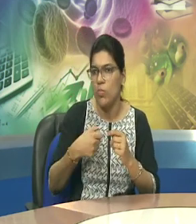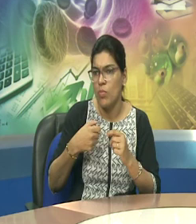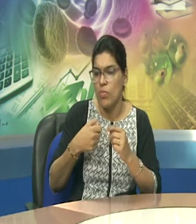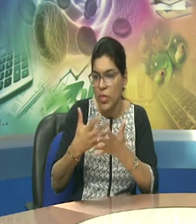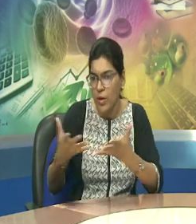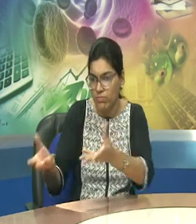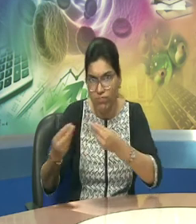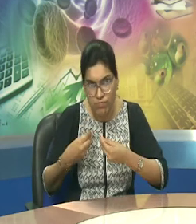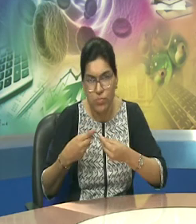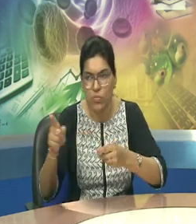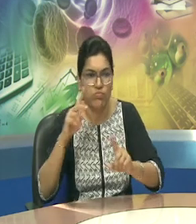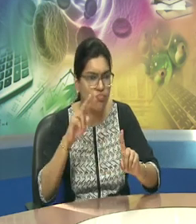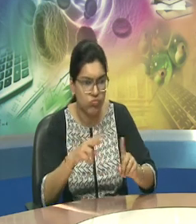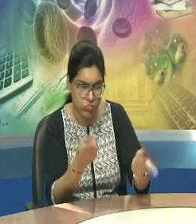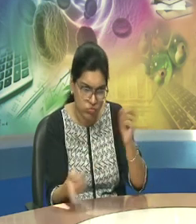C, resourcing.